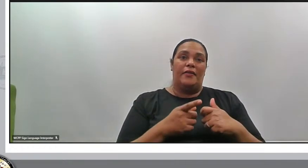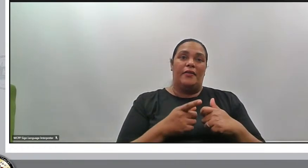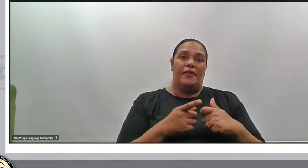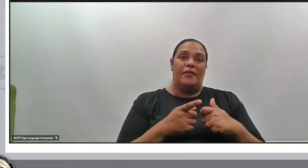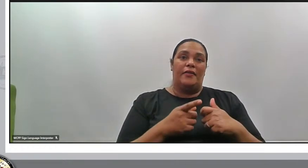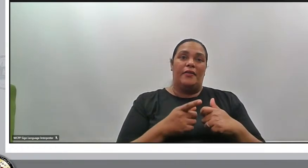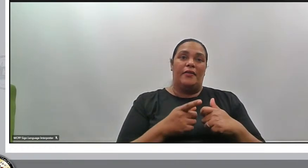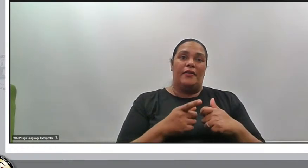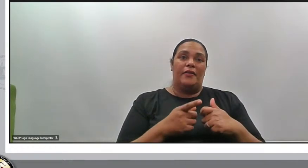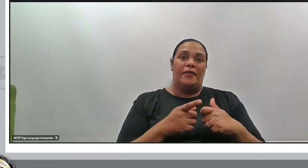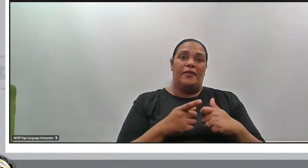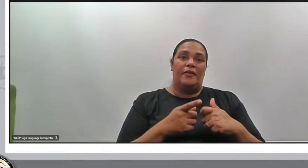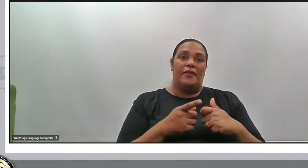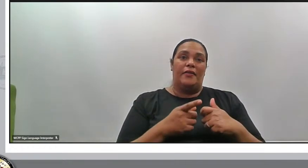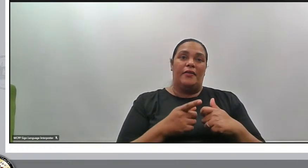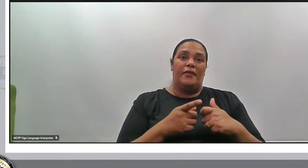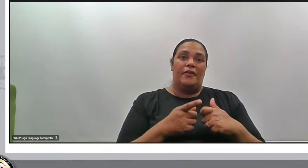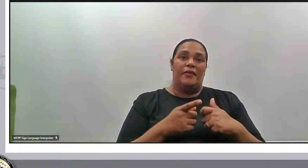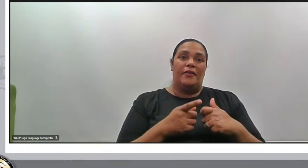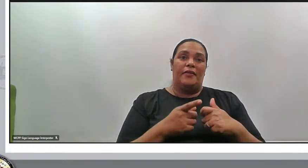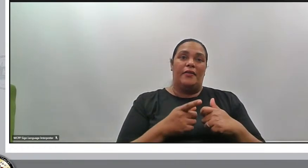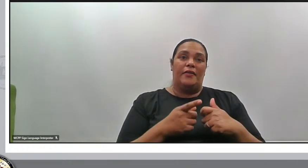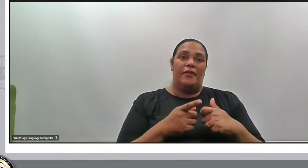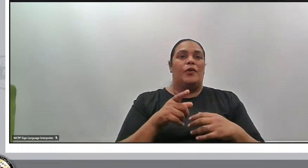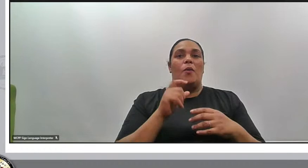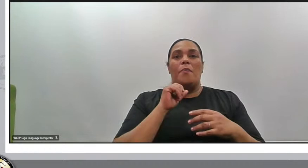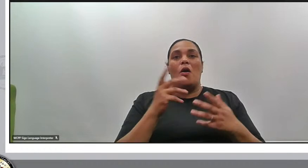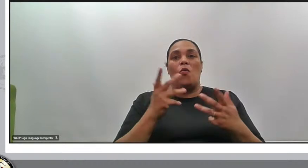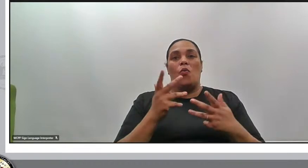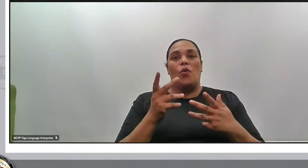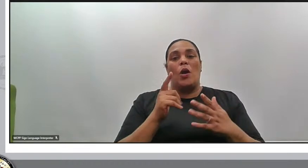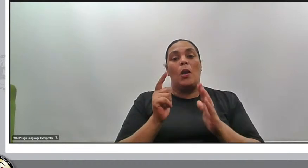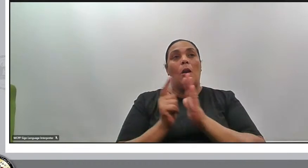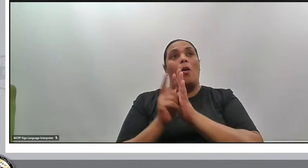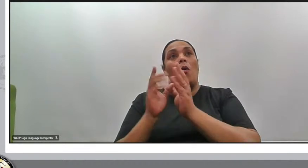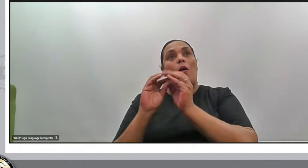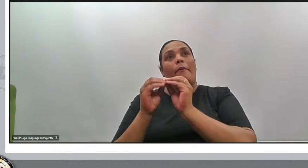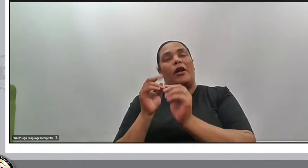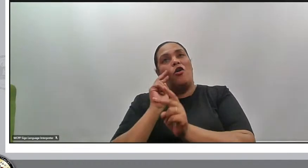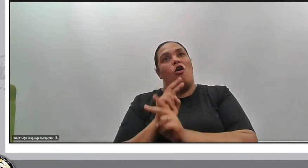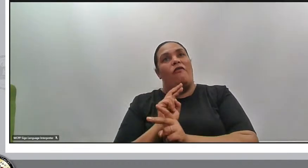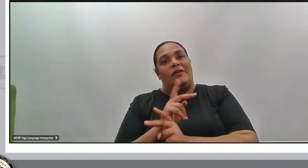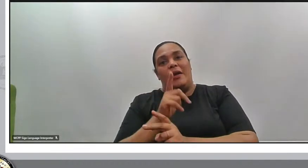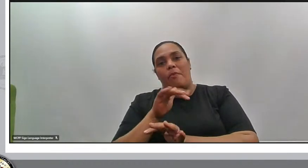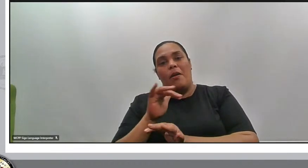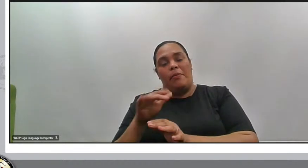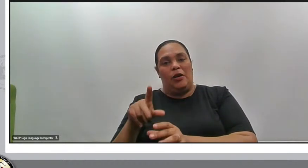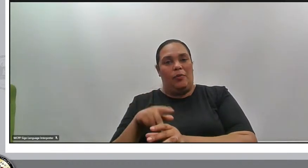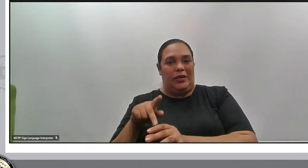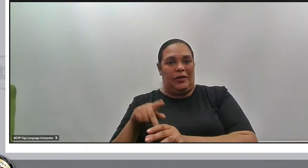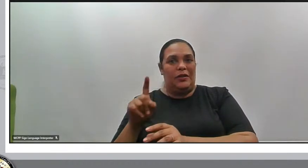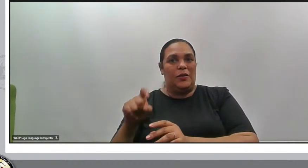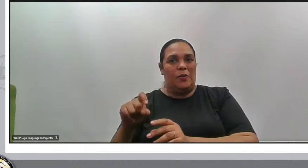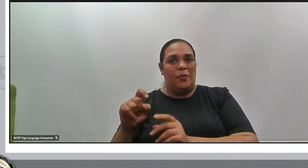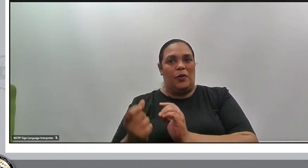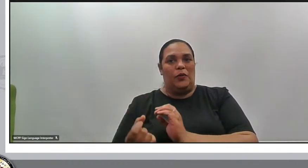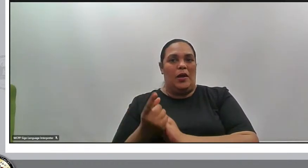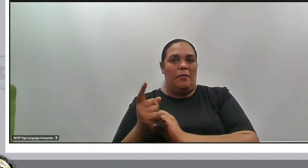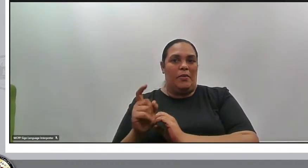of Parliament. They're the engine rooms for where lawmaking, oversight and public participation is supposed to